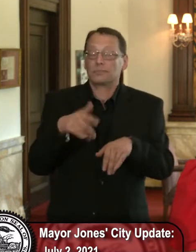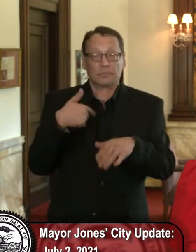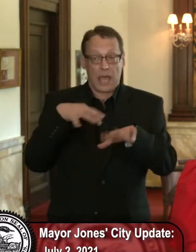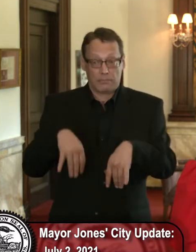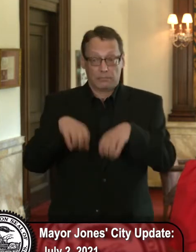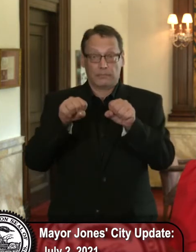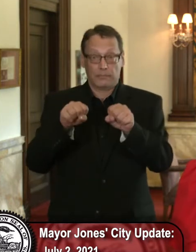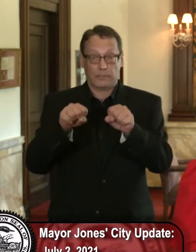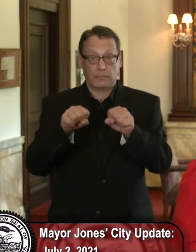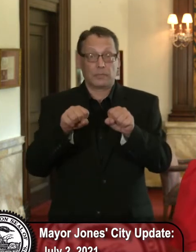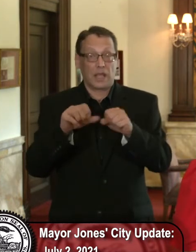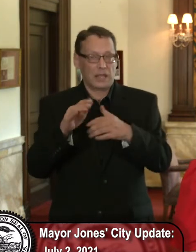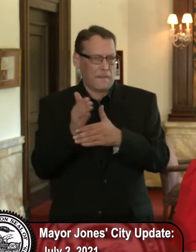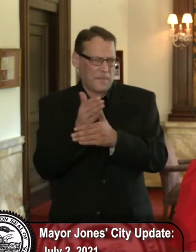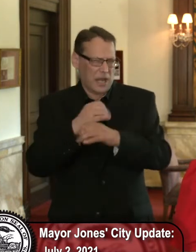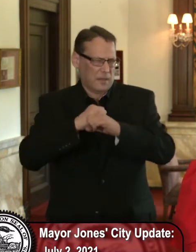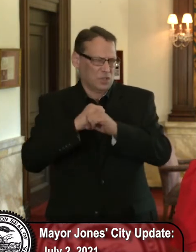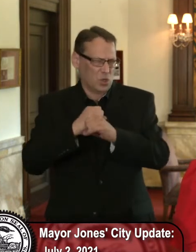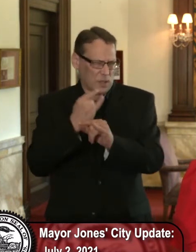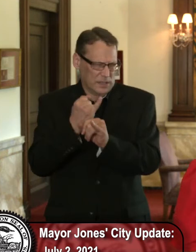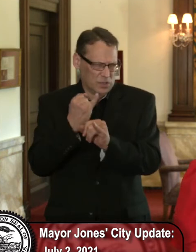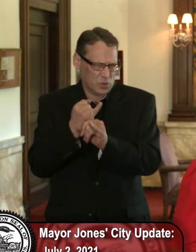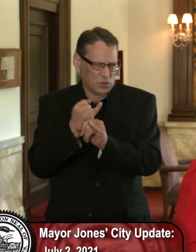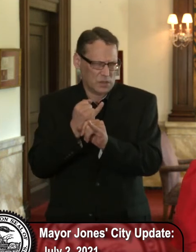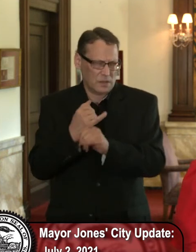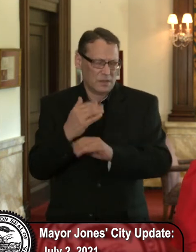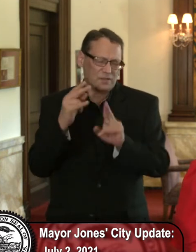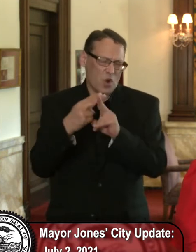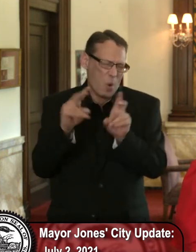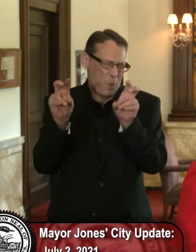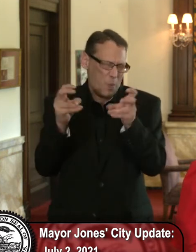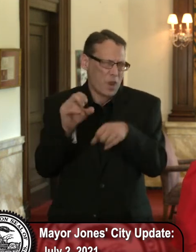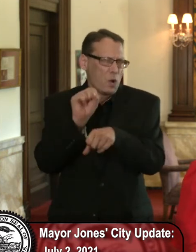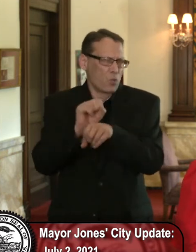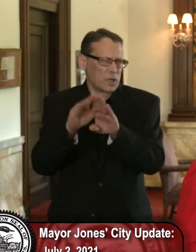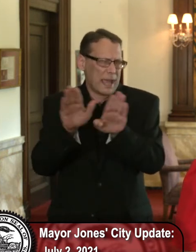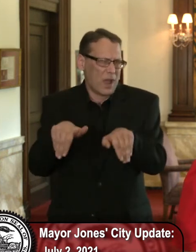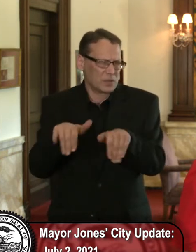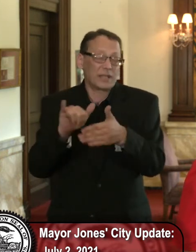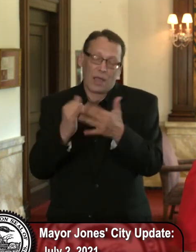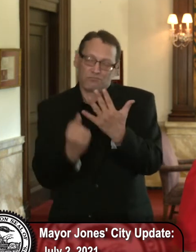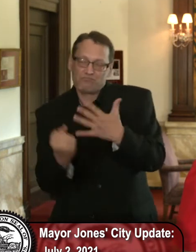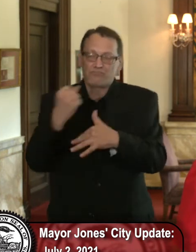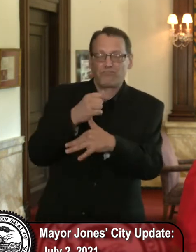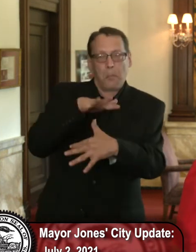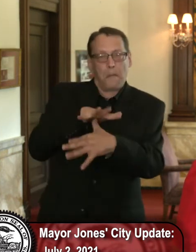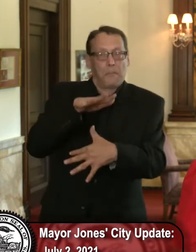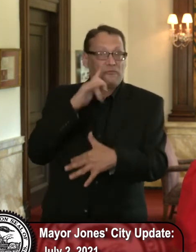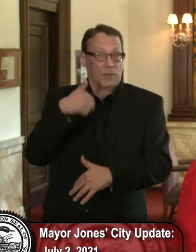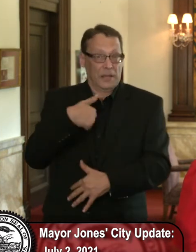made the closure of the medium security institution, commonly known as the Workhouse, a top priority for my